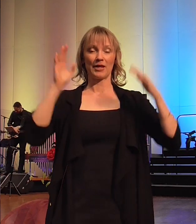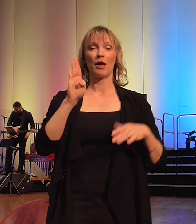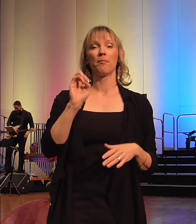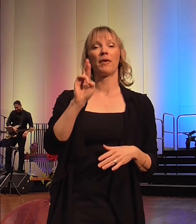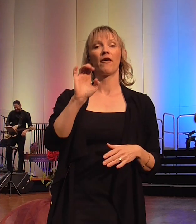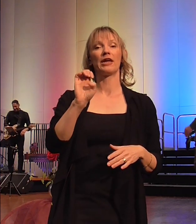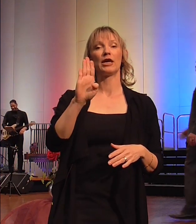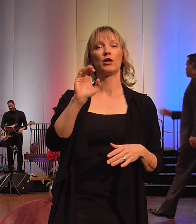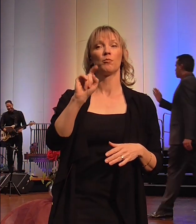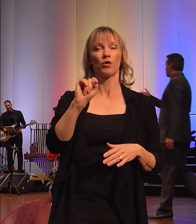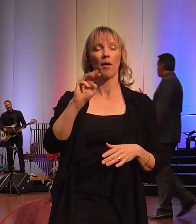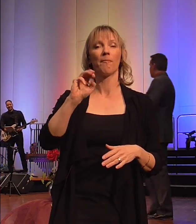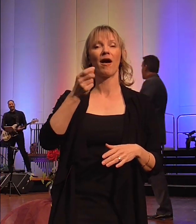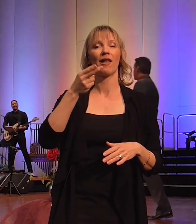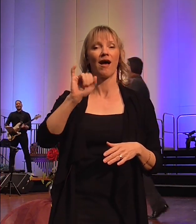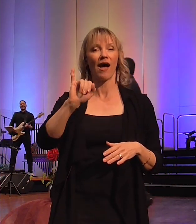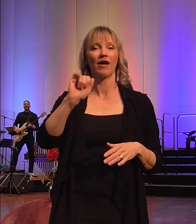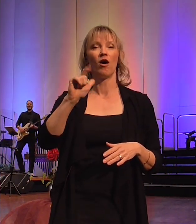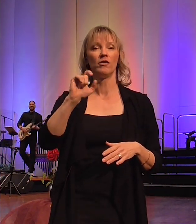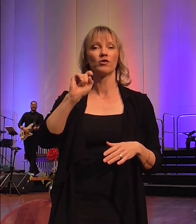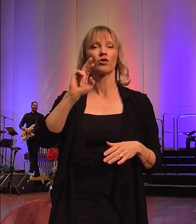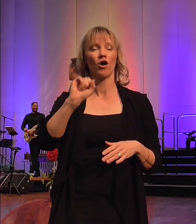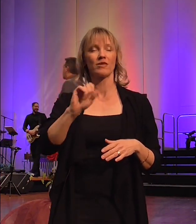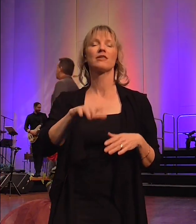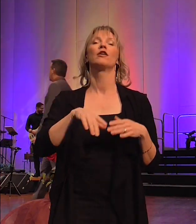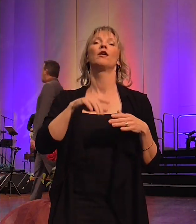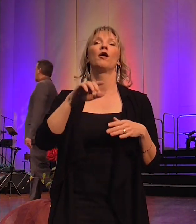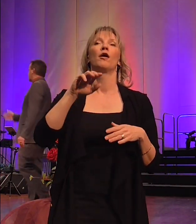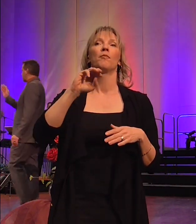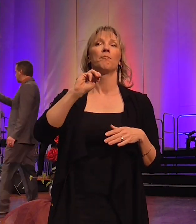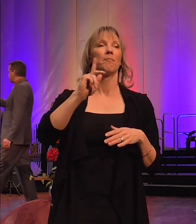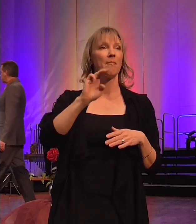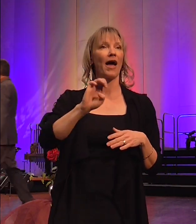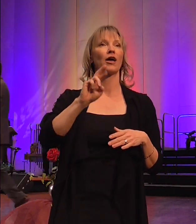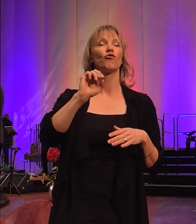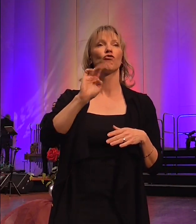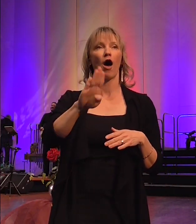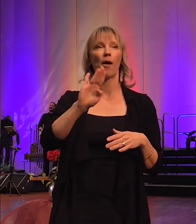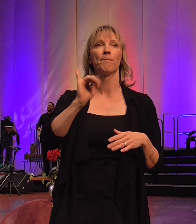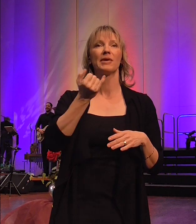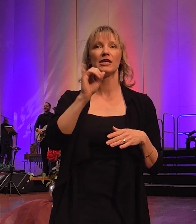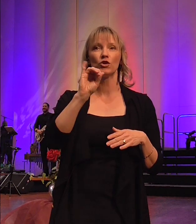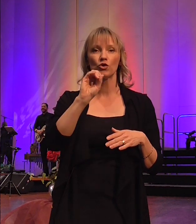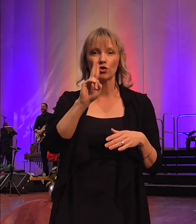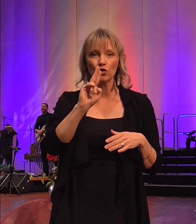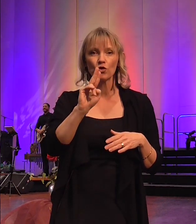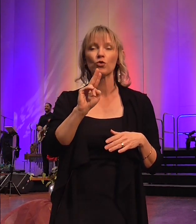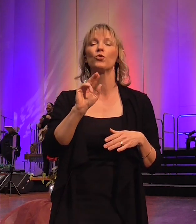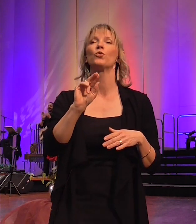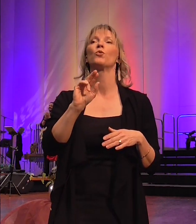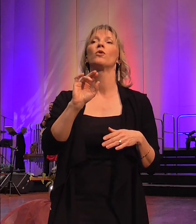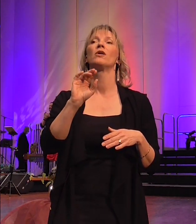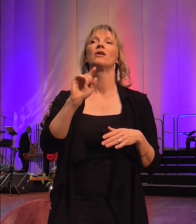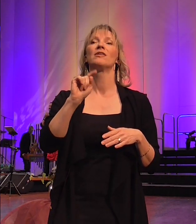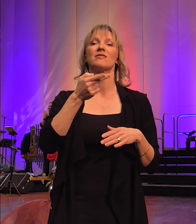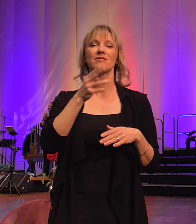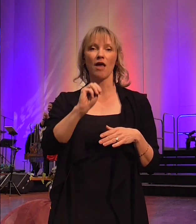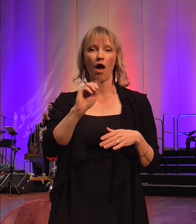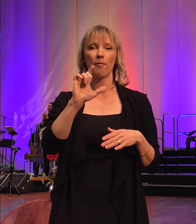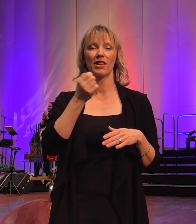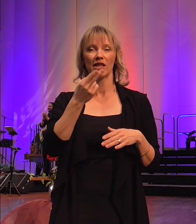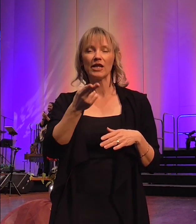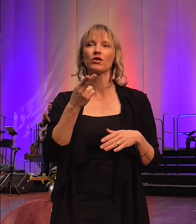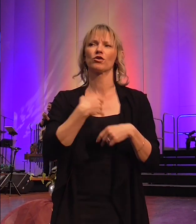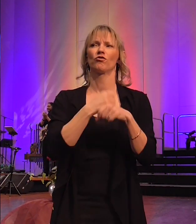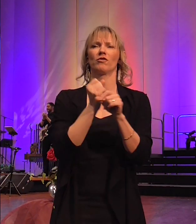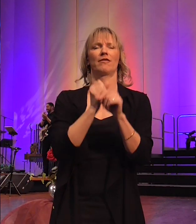Barry Ebert, Mile High All-Stars. Thank you, Randy, Bijou, Mike, Rob, and our music director, Tom Litch, everybody. created a wonderful